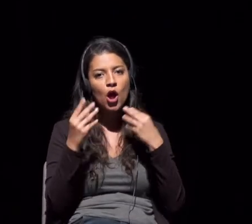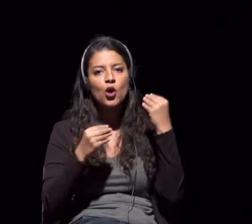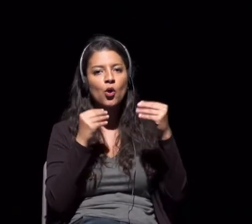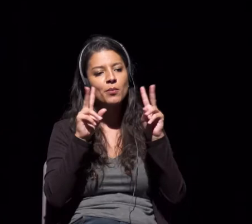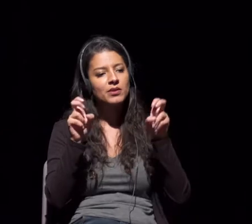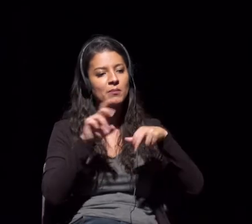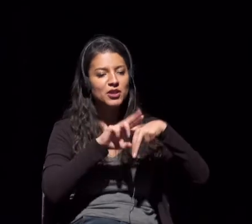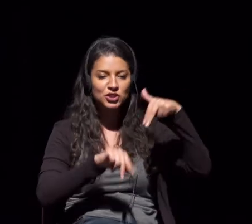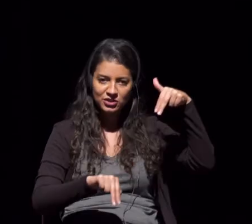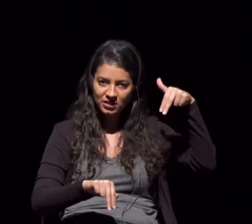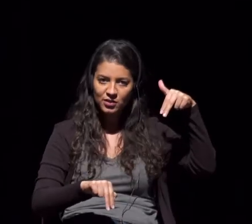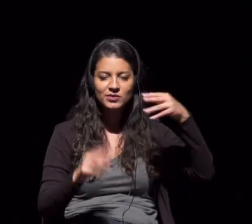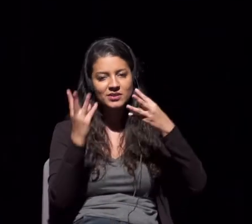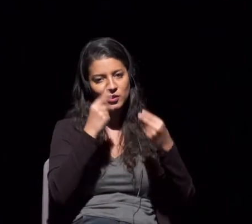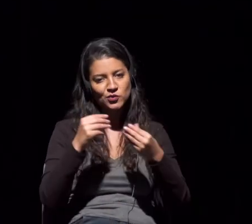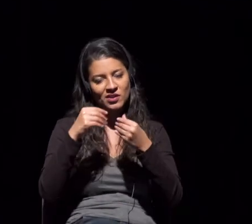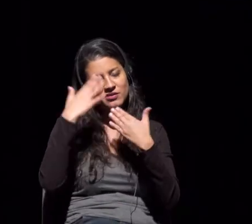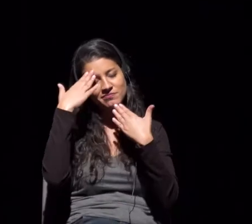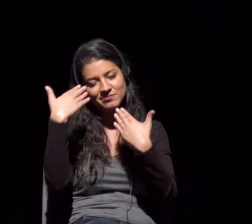Thank you.